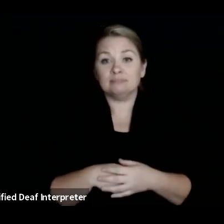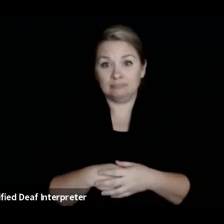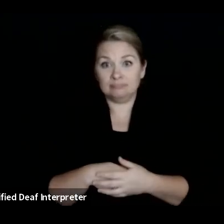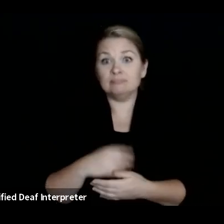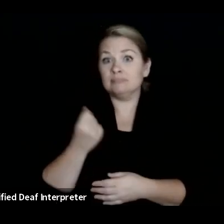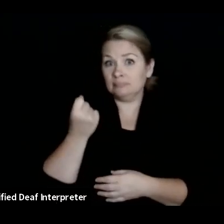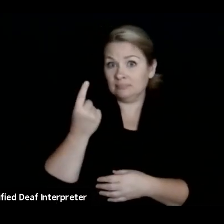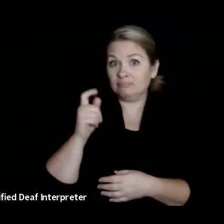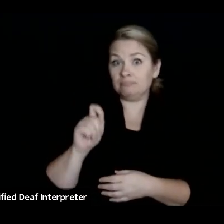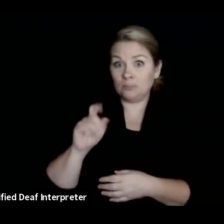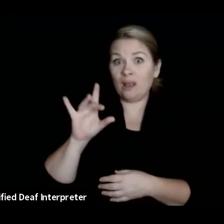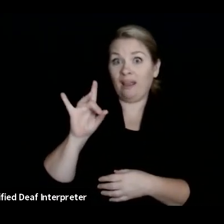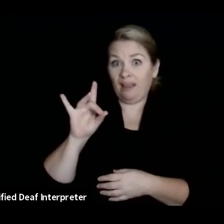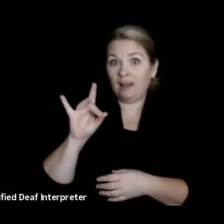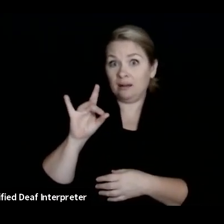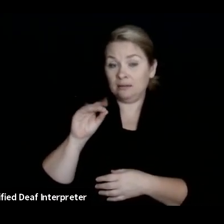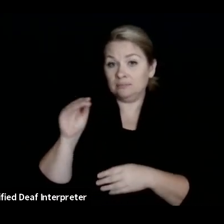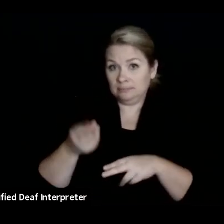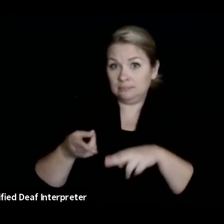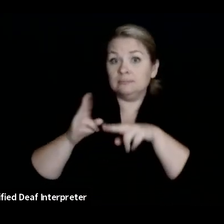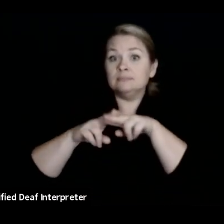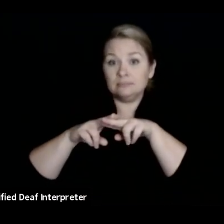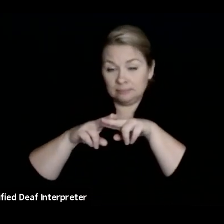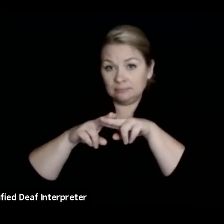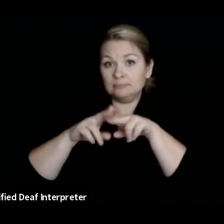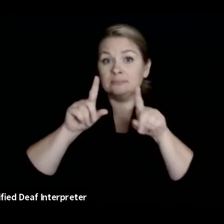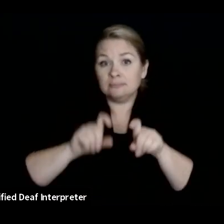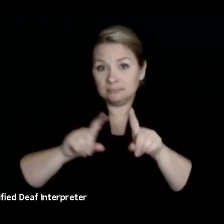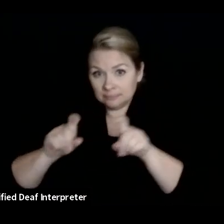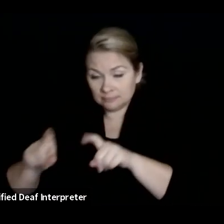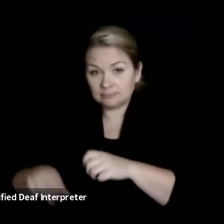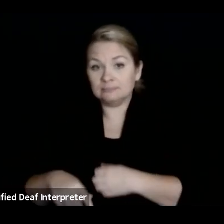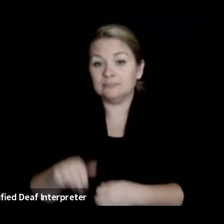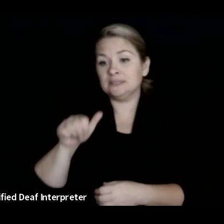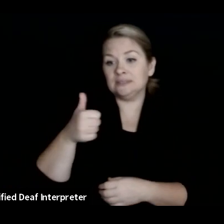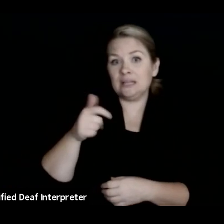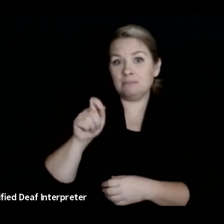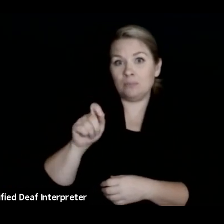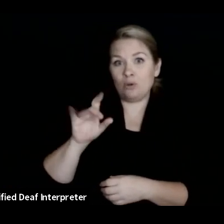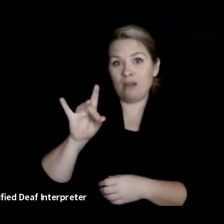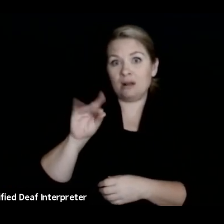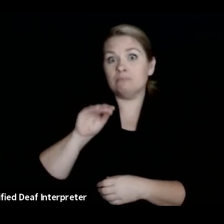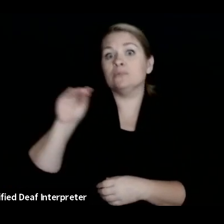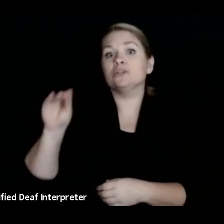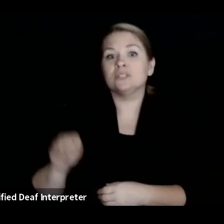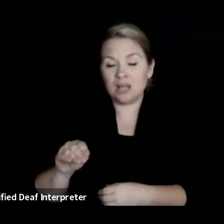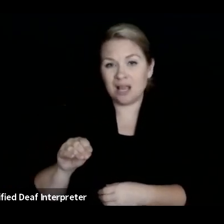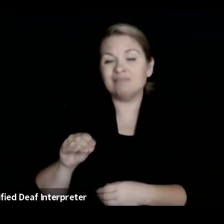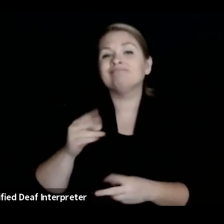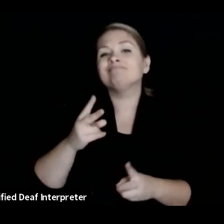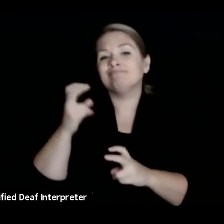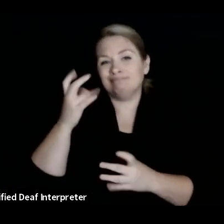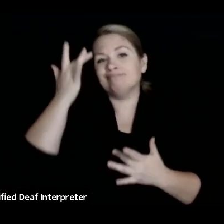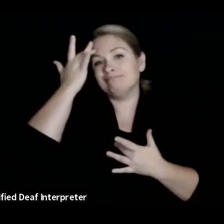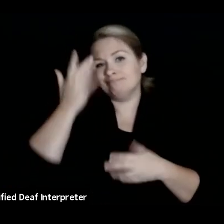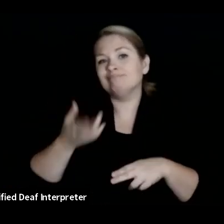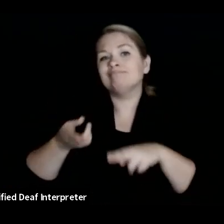testing and a 10.4% increase in new cases. And when we look at the